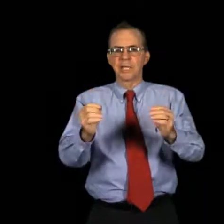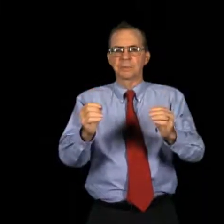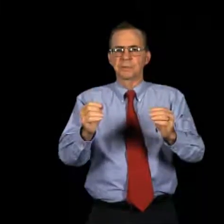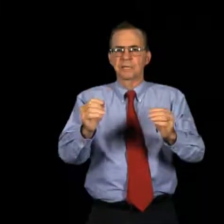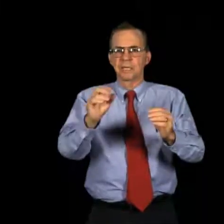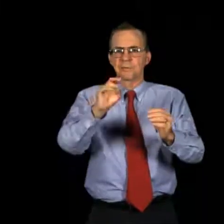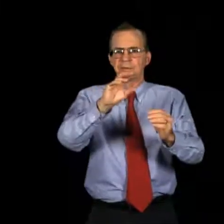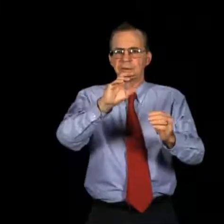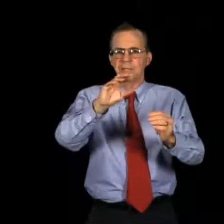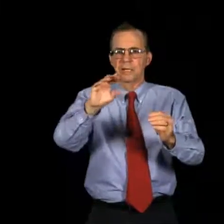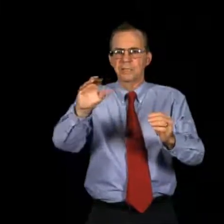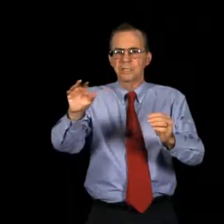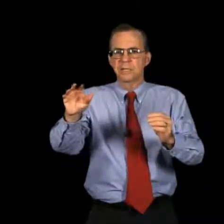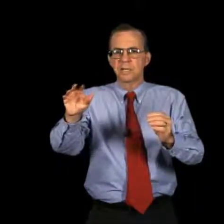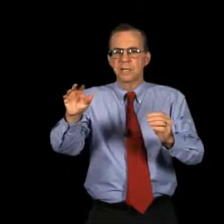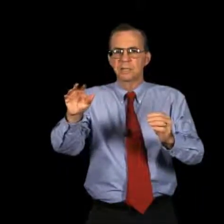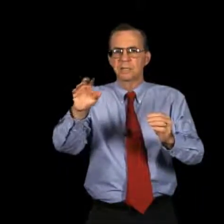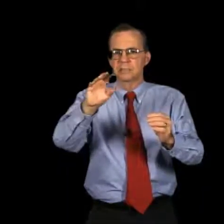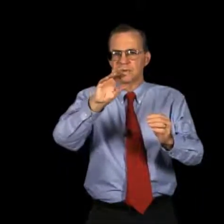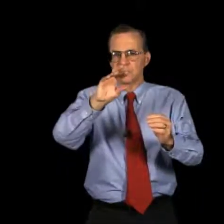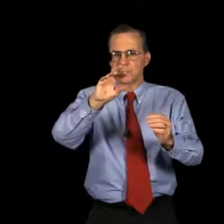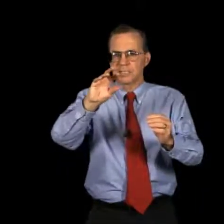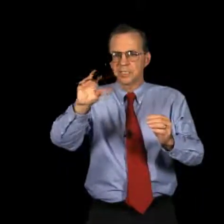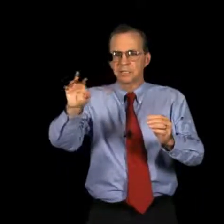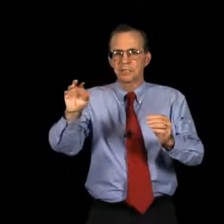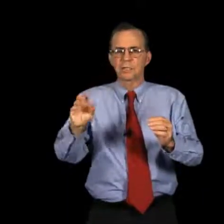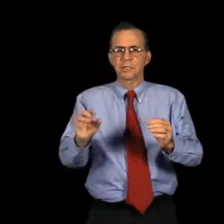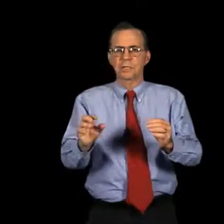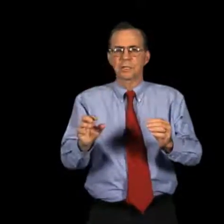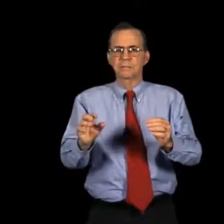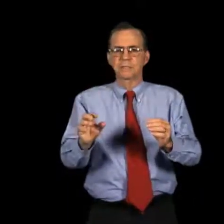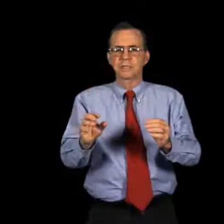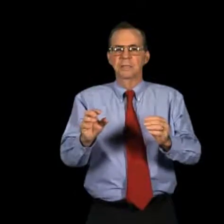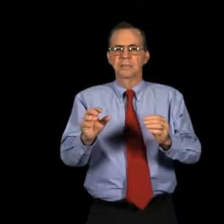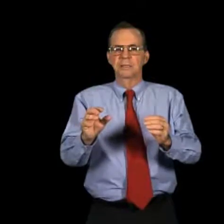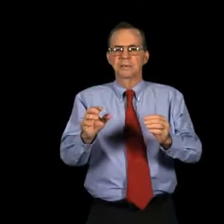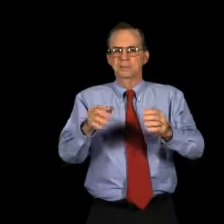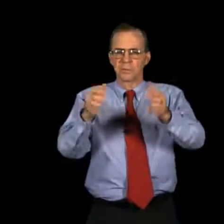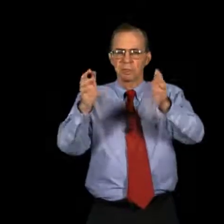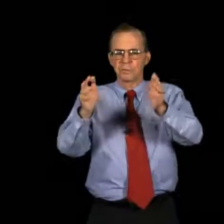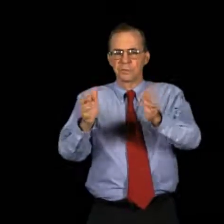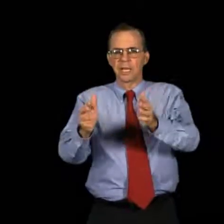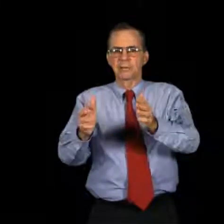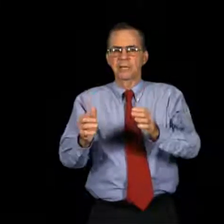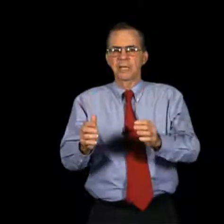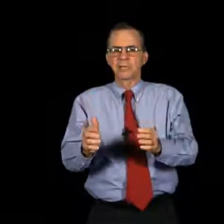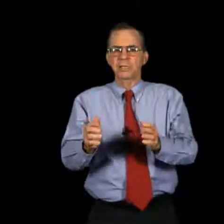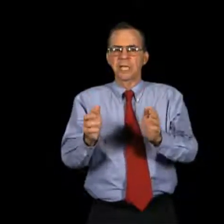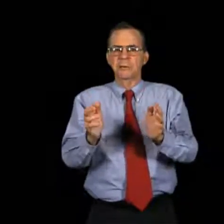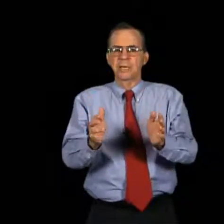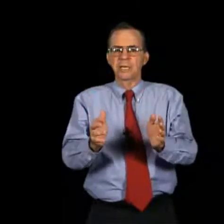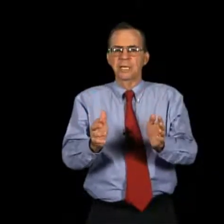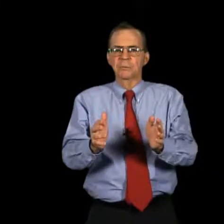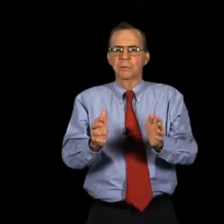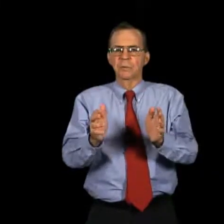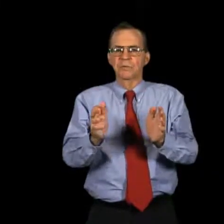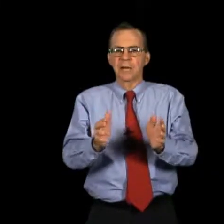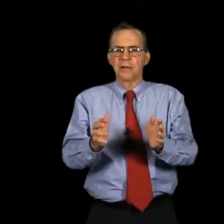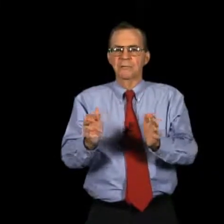example, it was $50 in the pot divided by $10 to call. We go through the calculations and we end up with 5 to